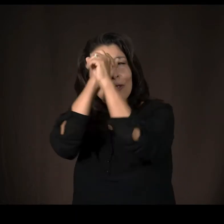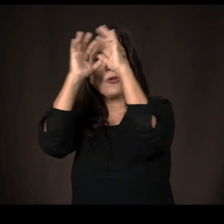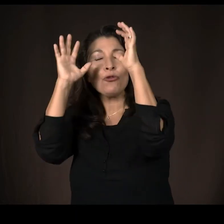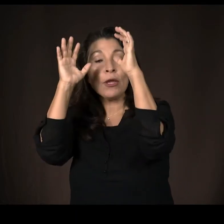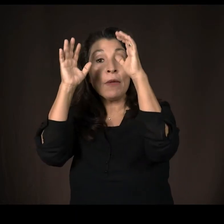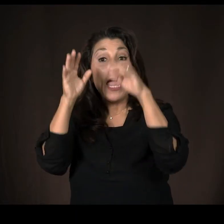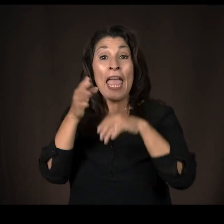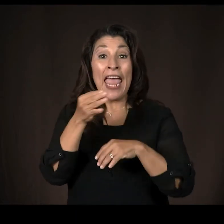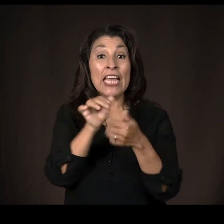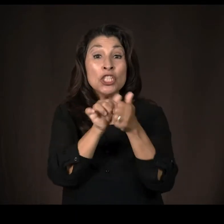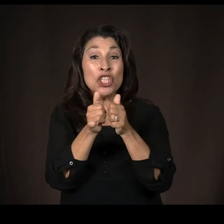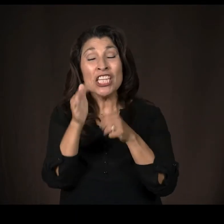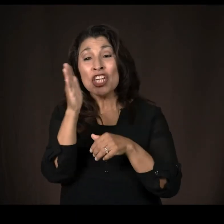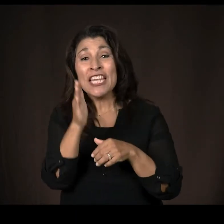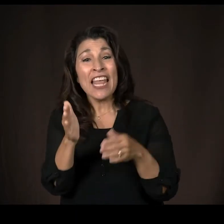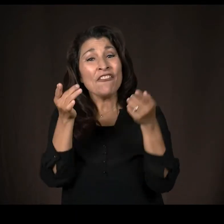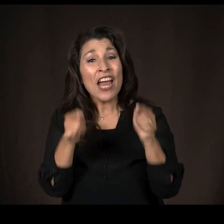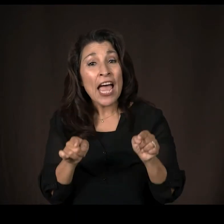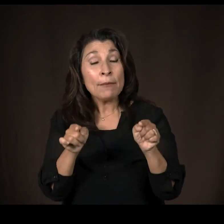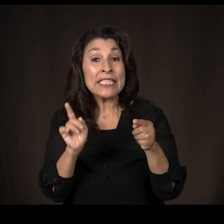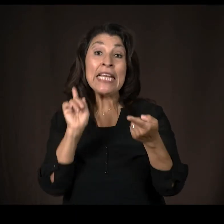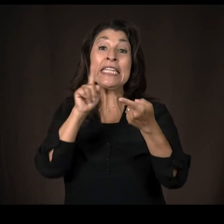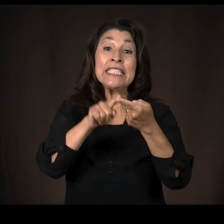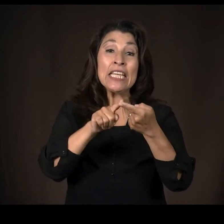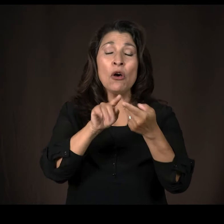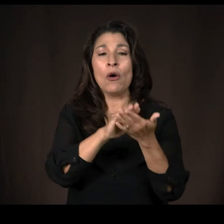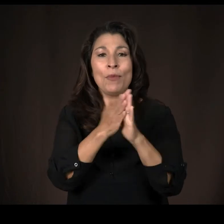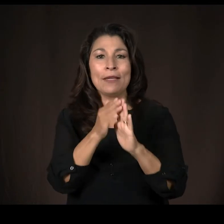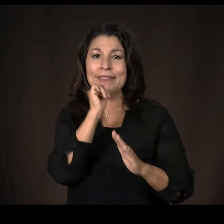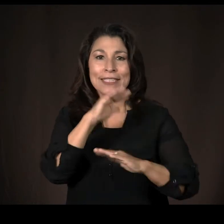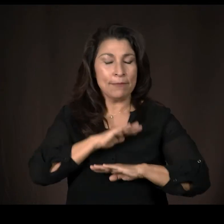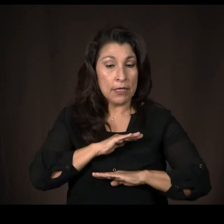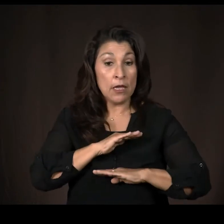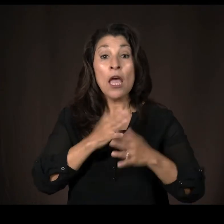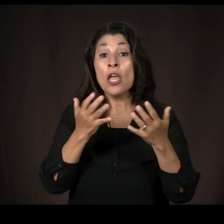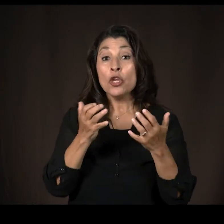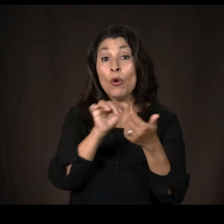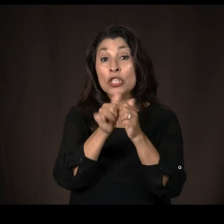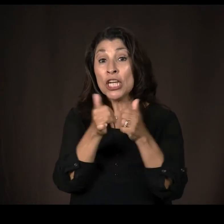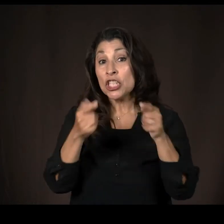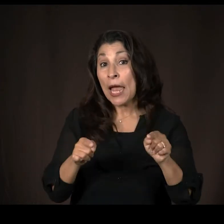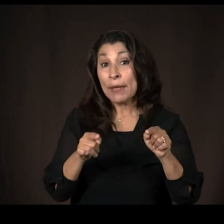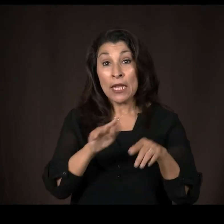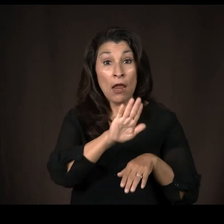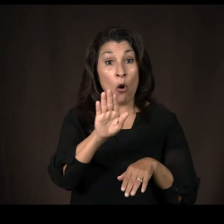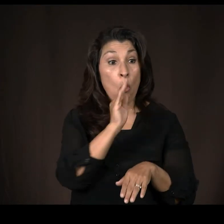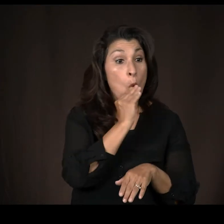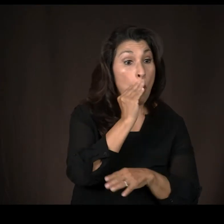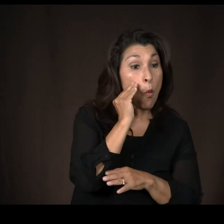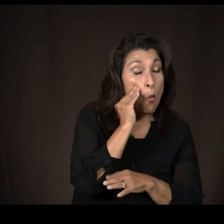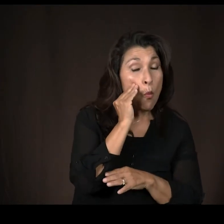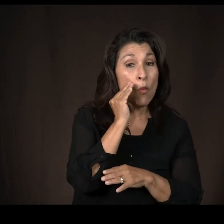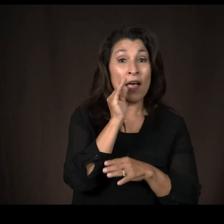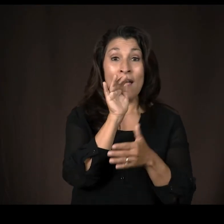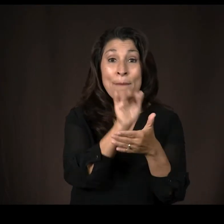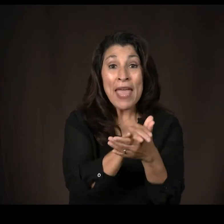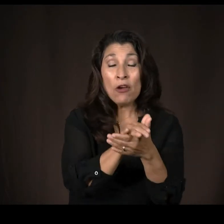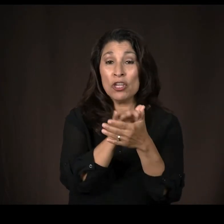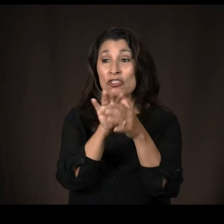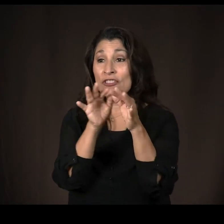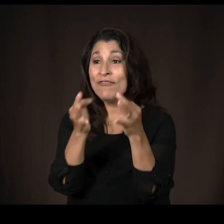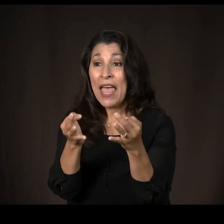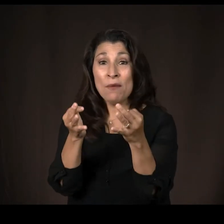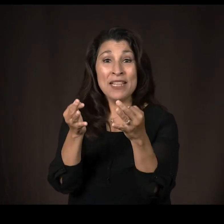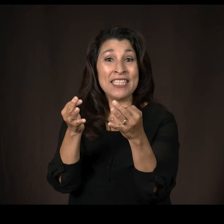occurs until we become discontent. So if you want to create change in your home, in your marriage, in